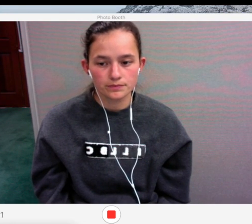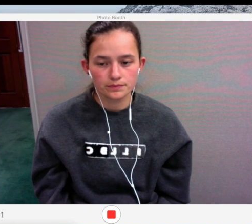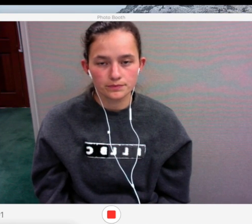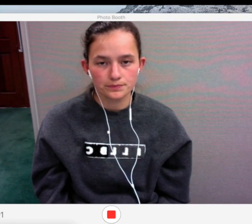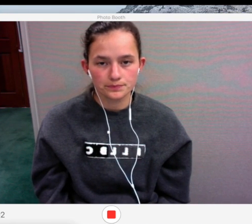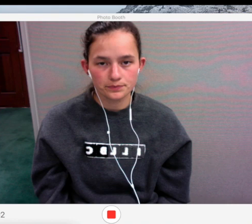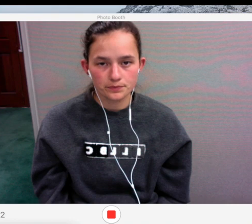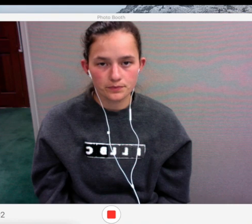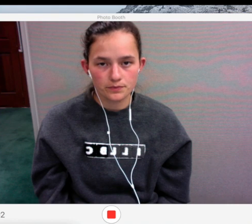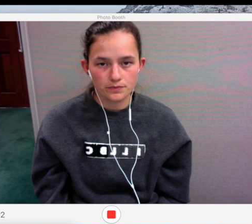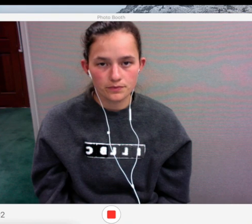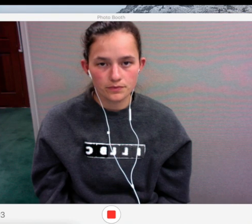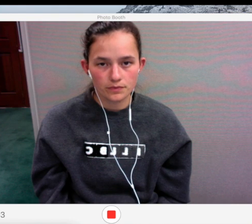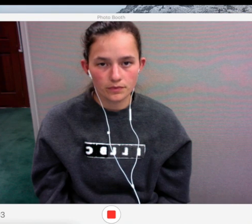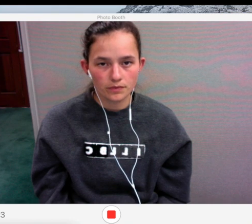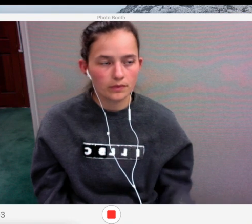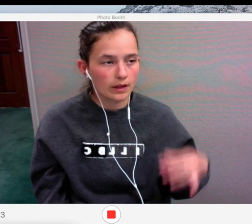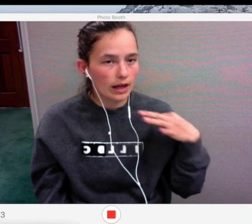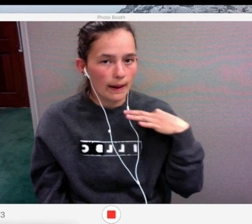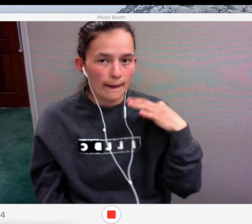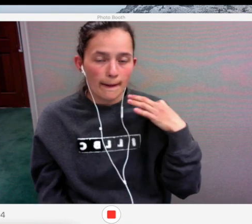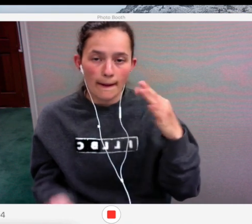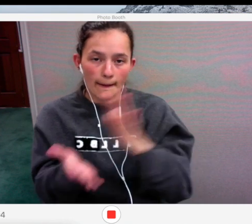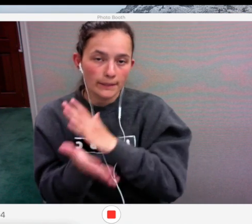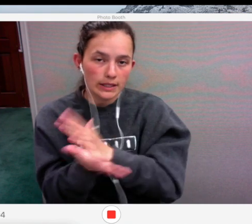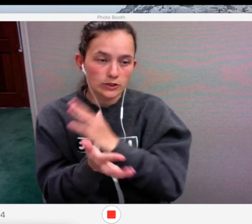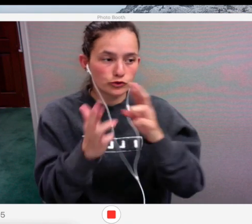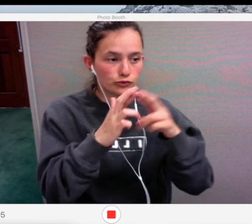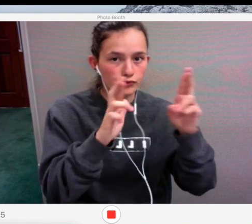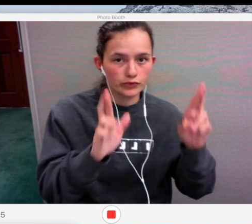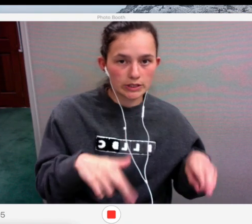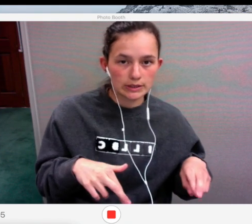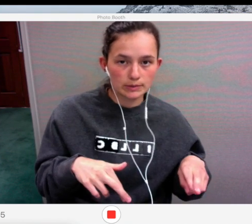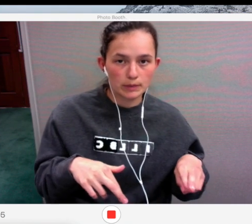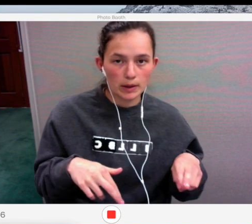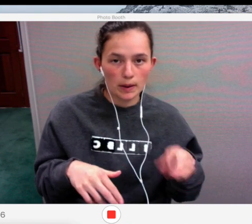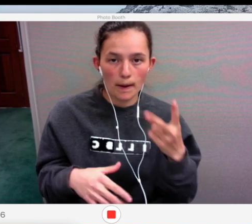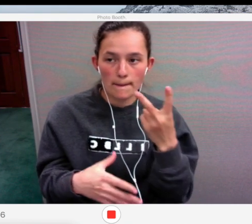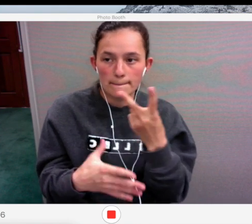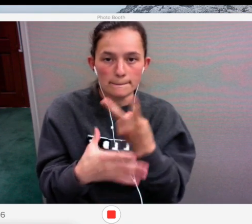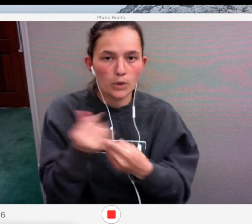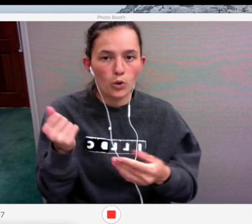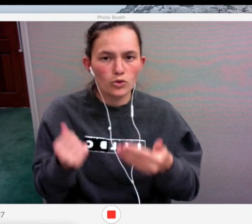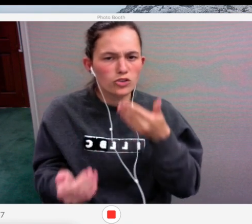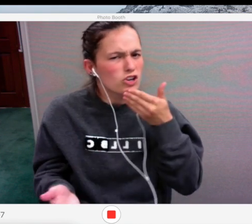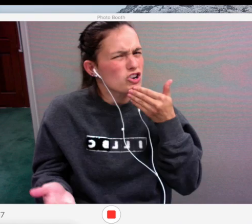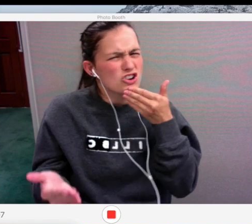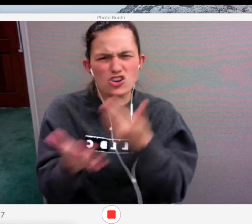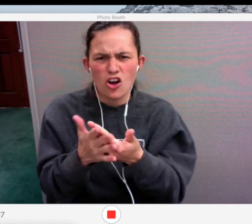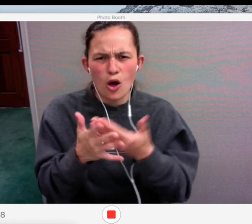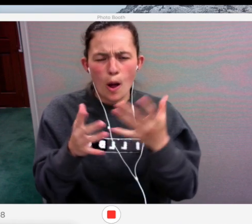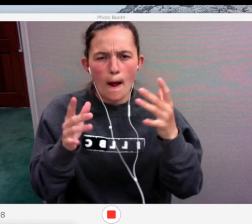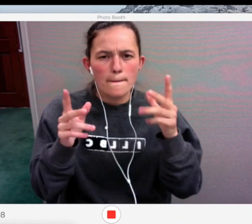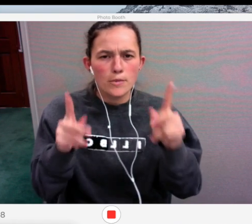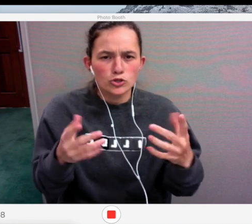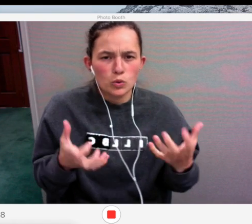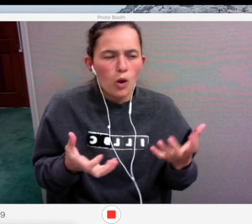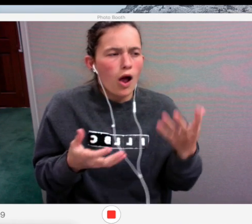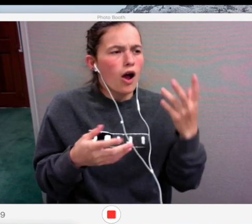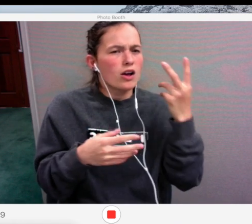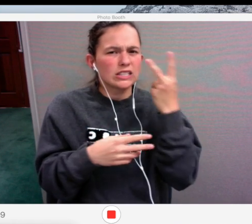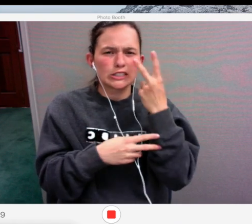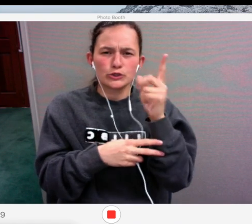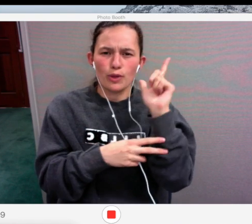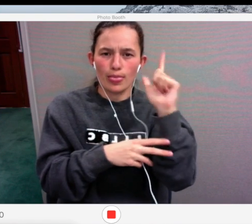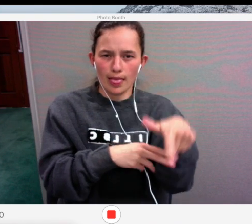We'll have done an application or resume well enough that that person is interested in seeing